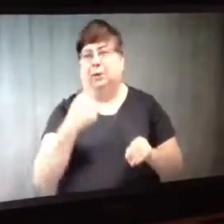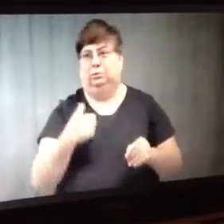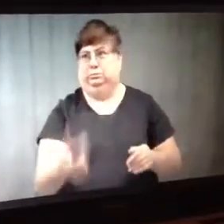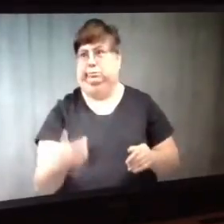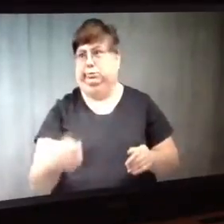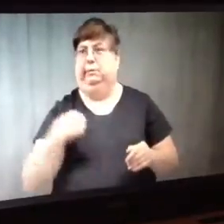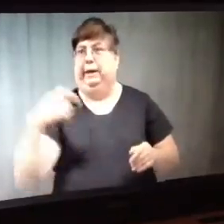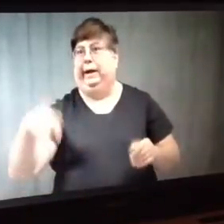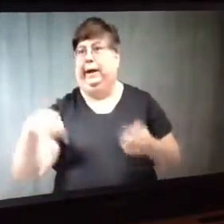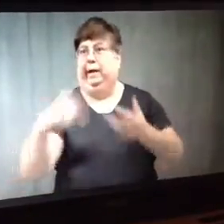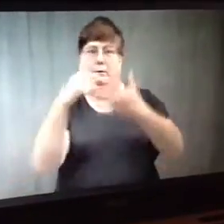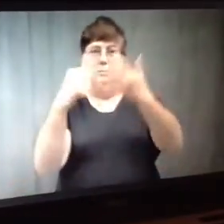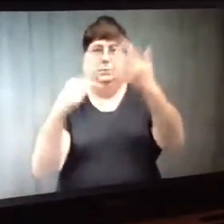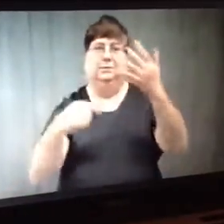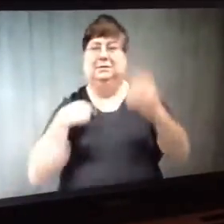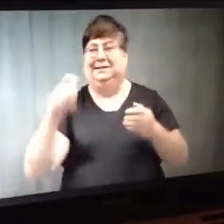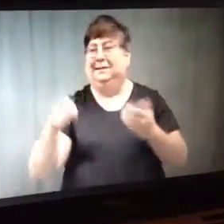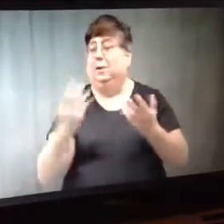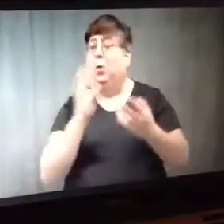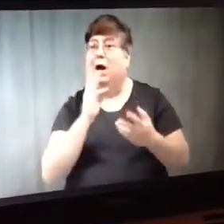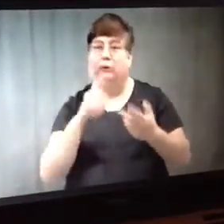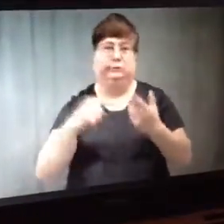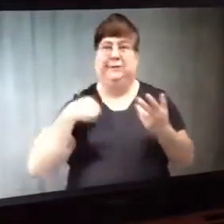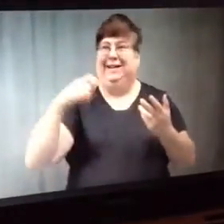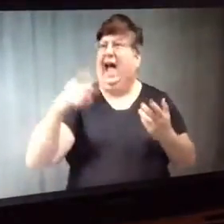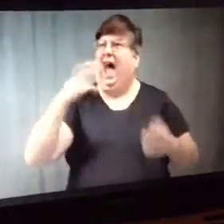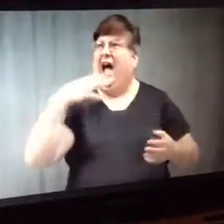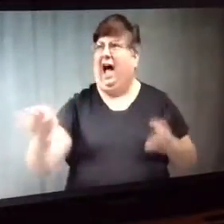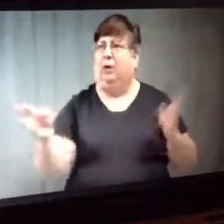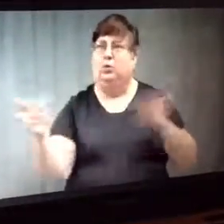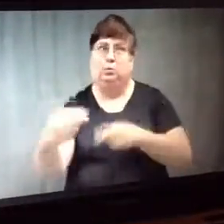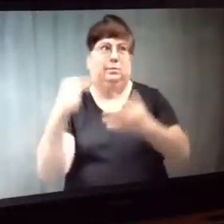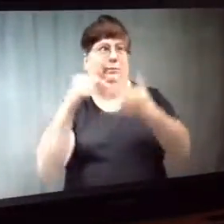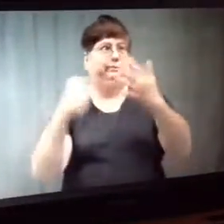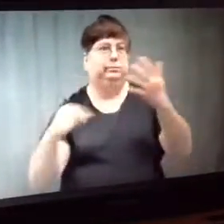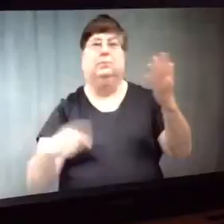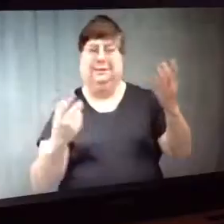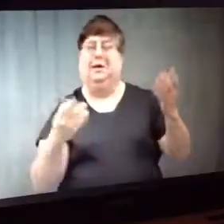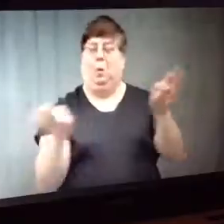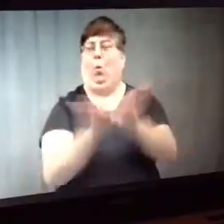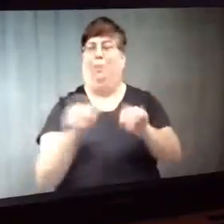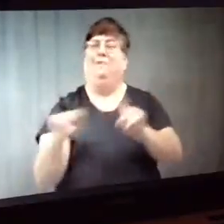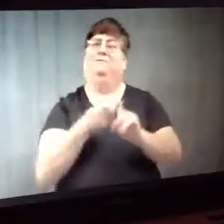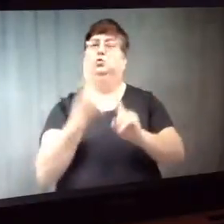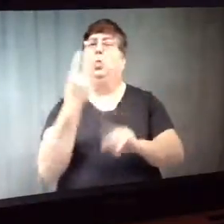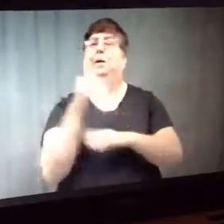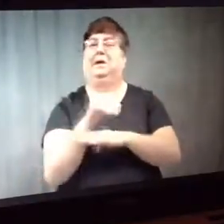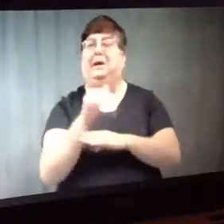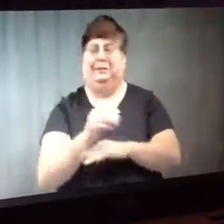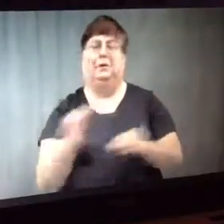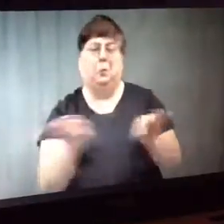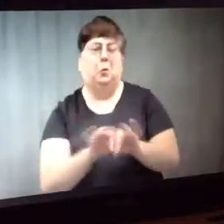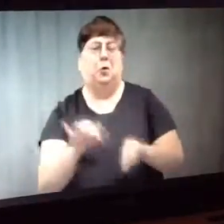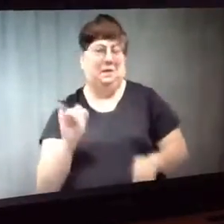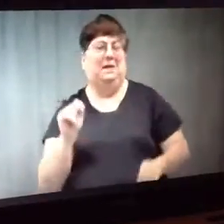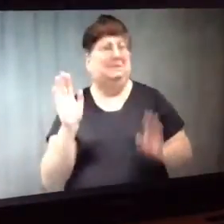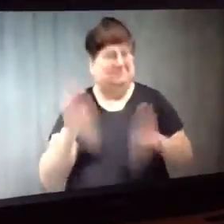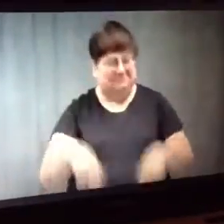after surgery, it's probably going to be really important in case I need to call the nurse for water or get out of the room or it's hot or something. So that first night it's really important to have